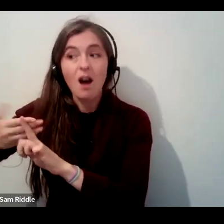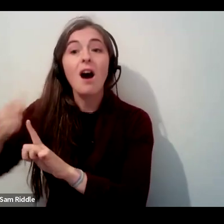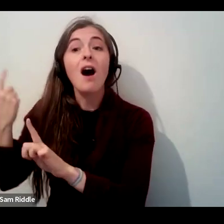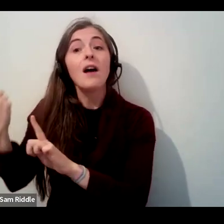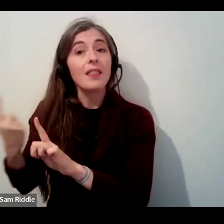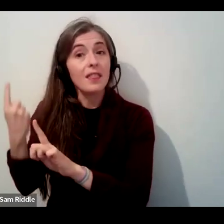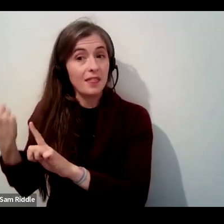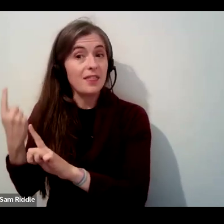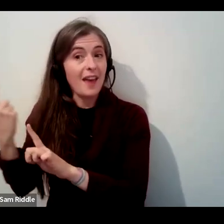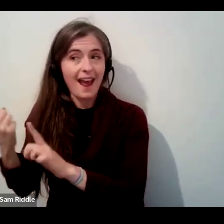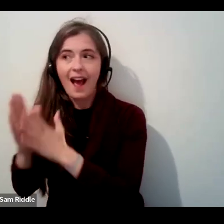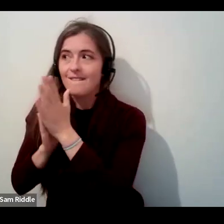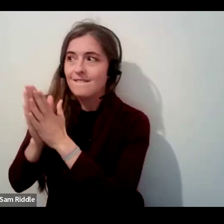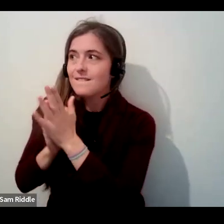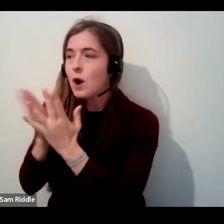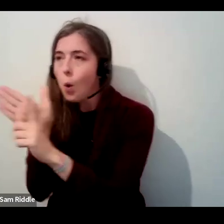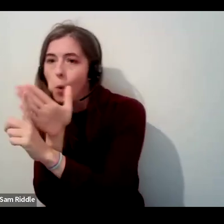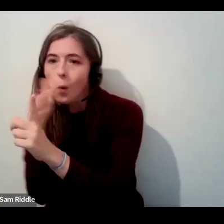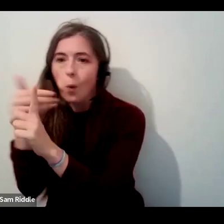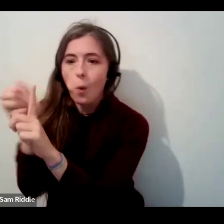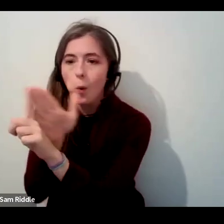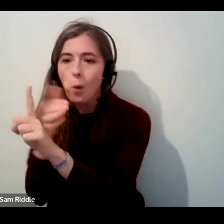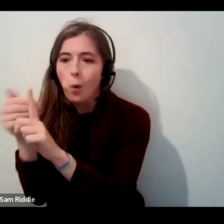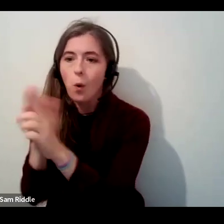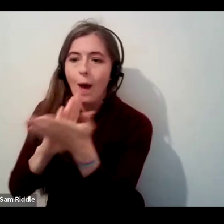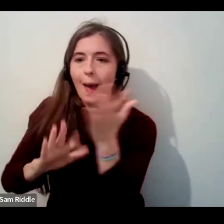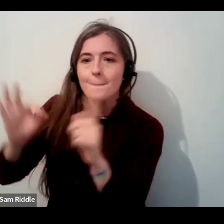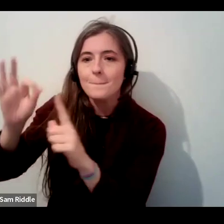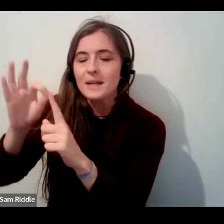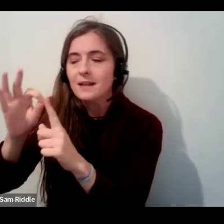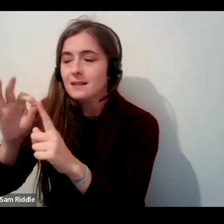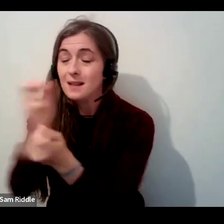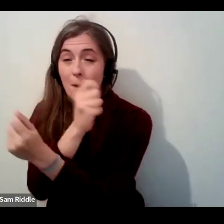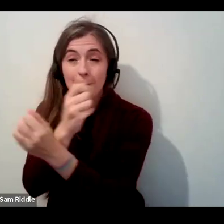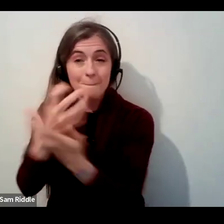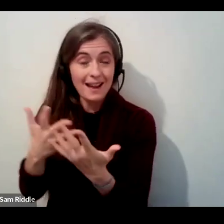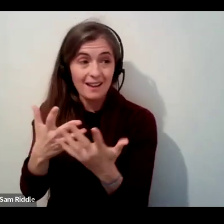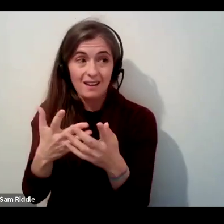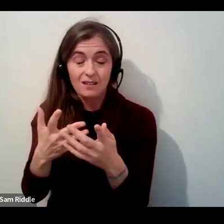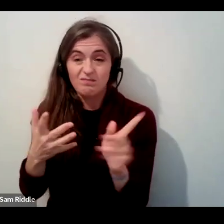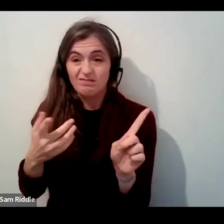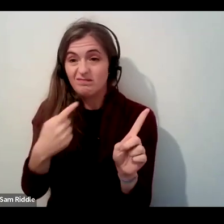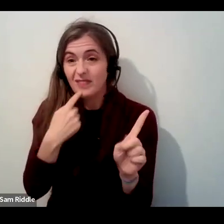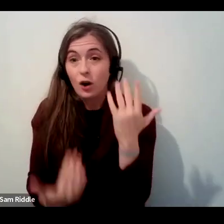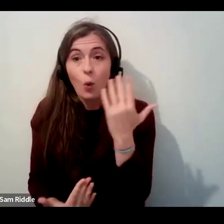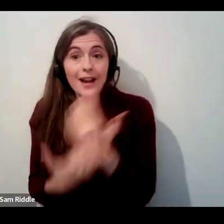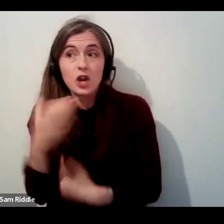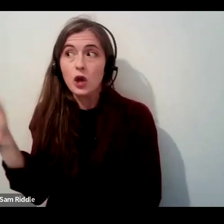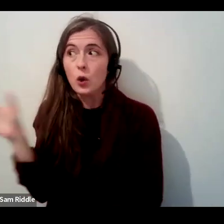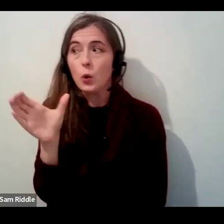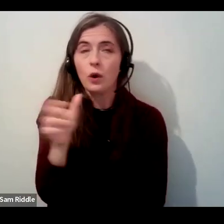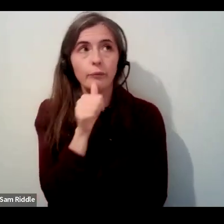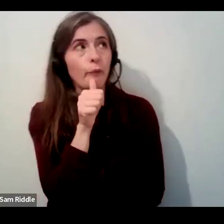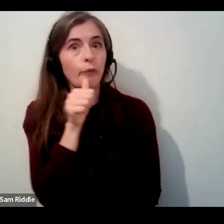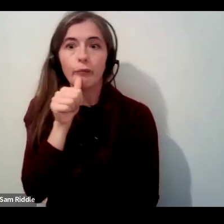made considerable inroads into persuading parliamentarians, many of whom, I think the point was made later, are new to Parliament and have not